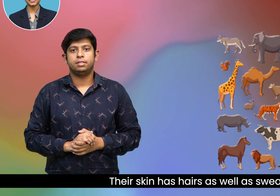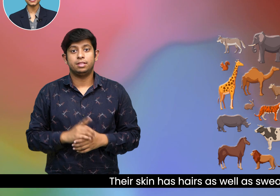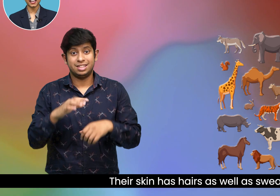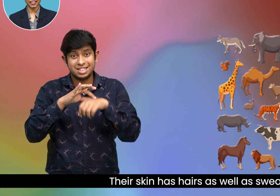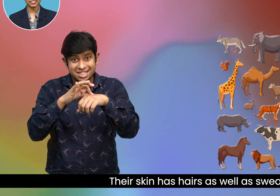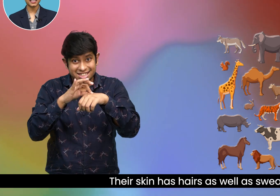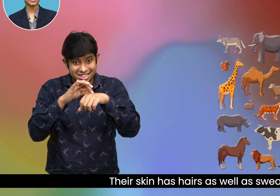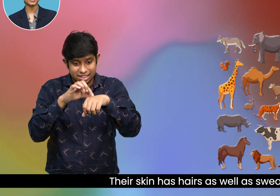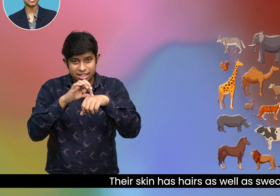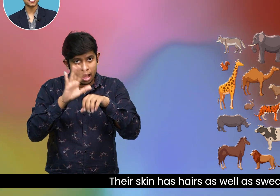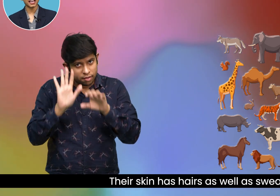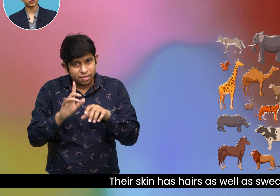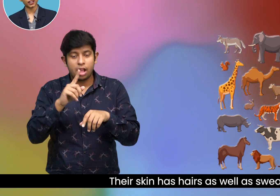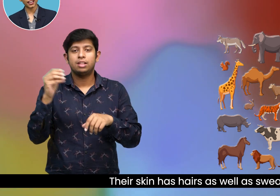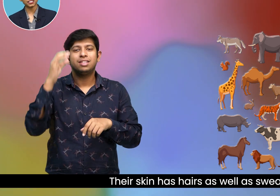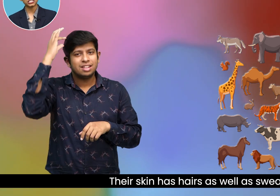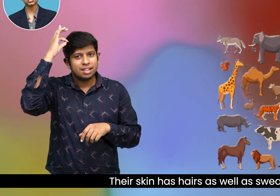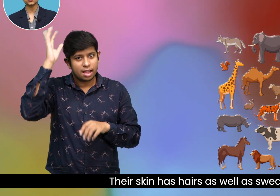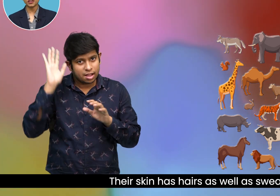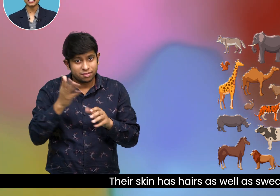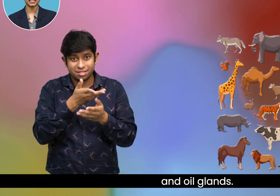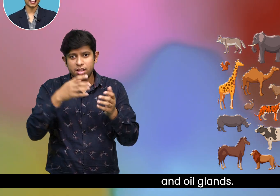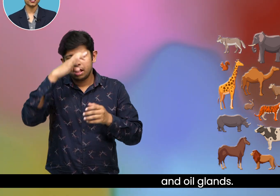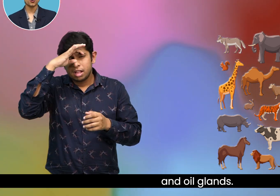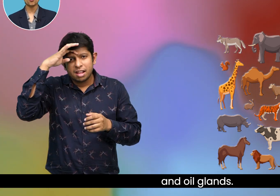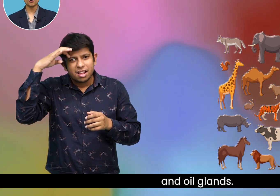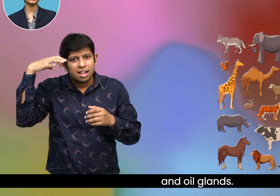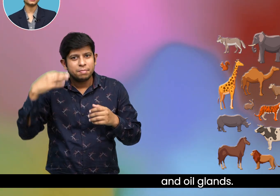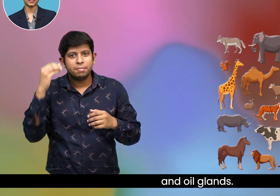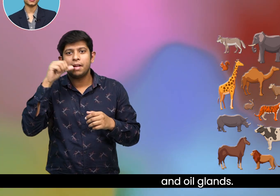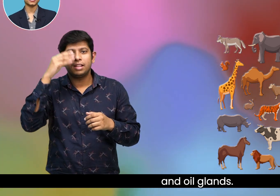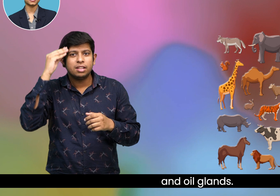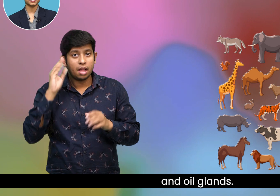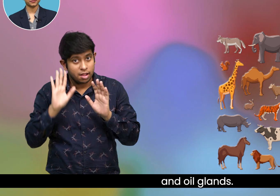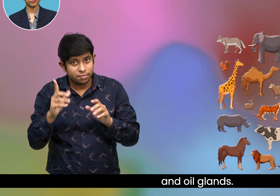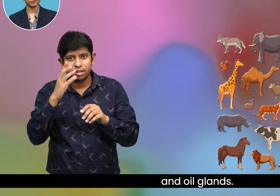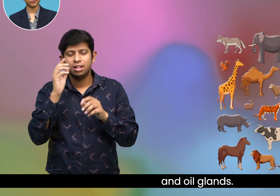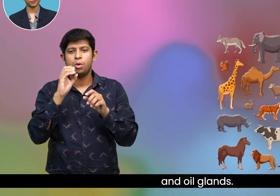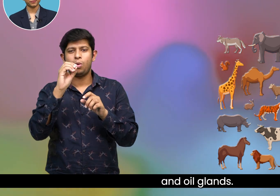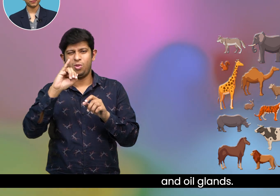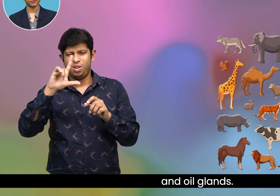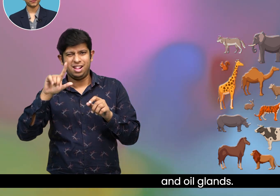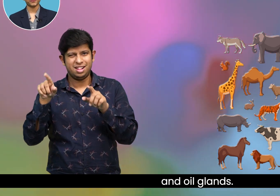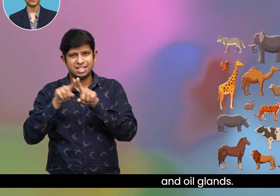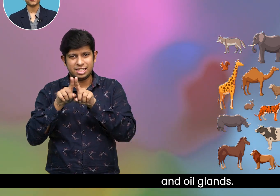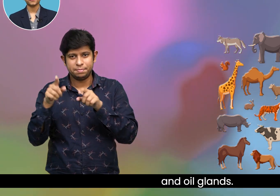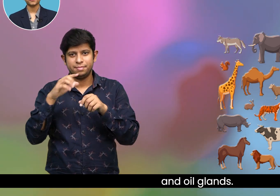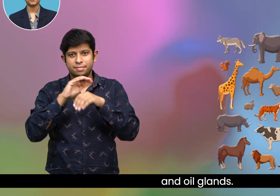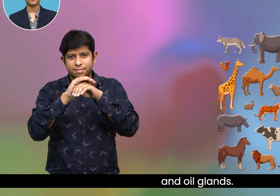Their skin has hairs as well as sweat and oil glands.